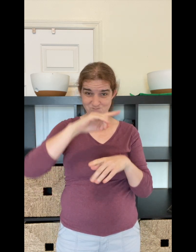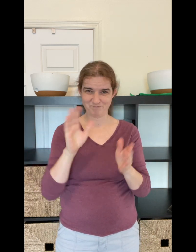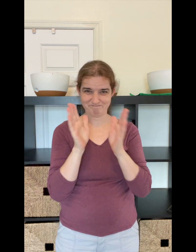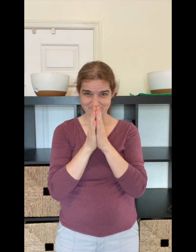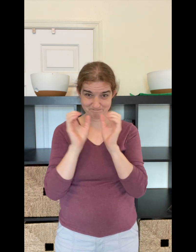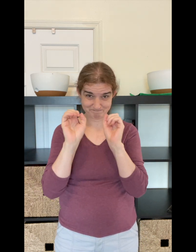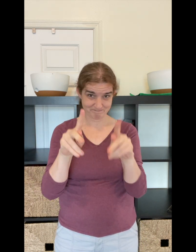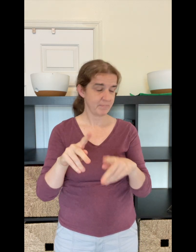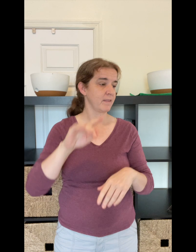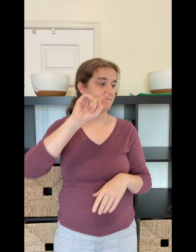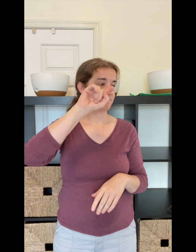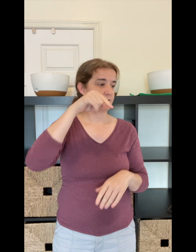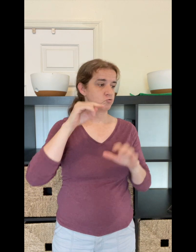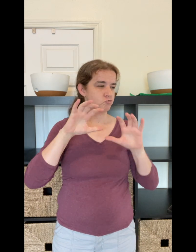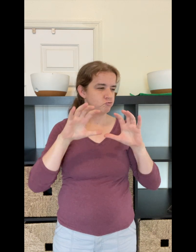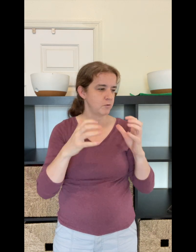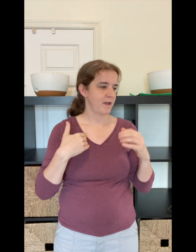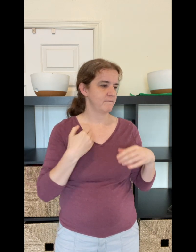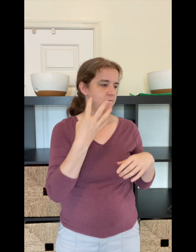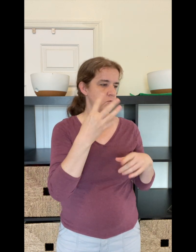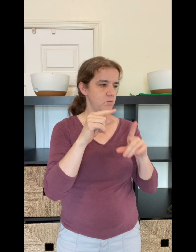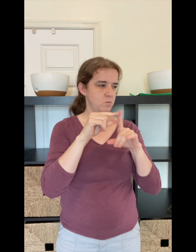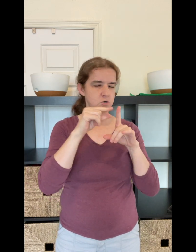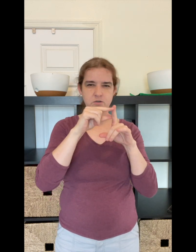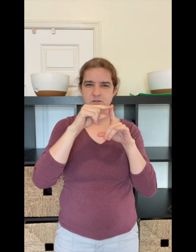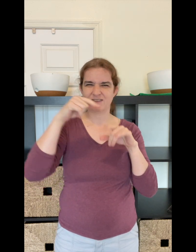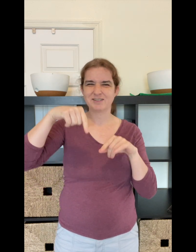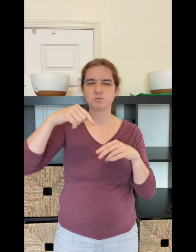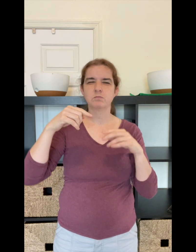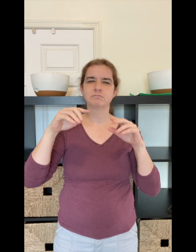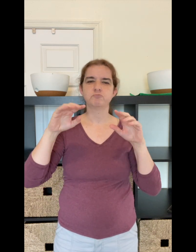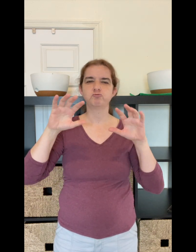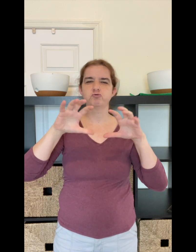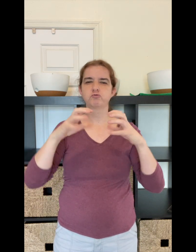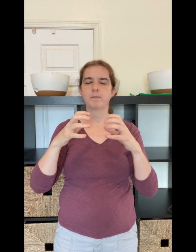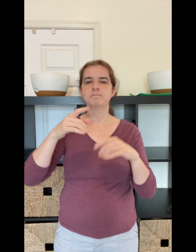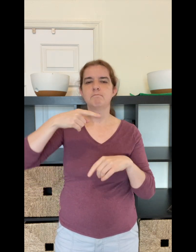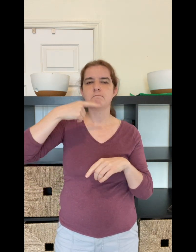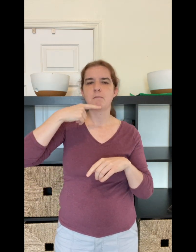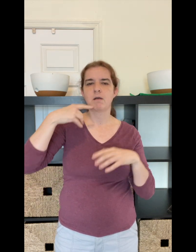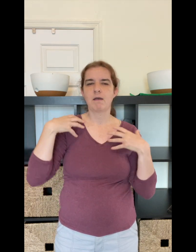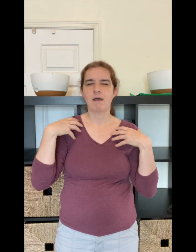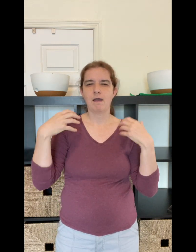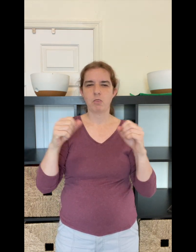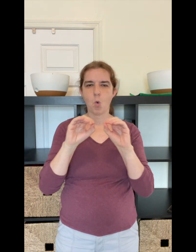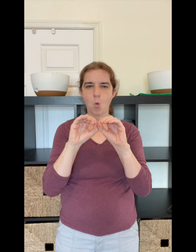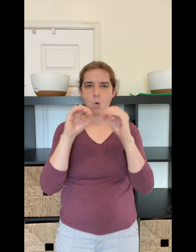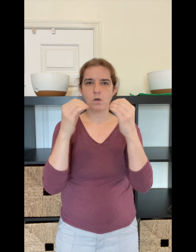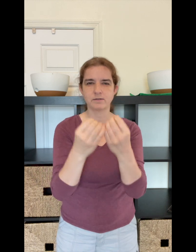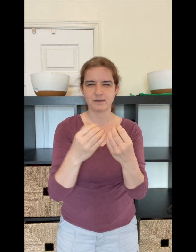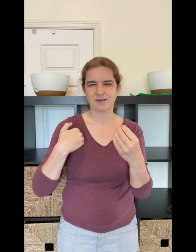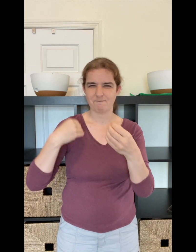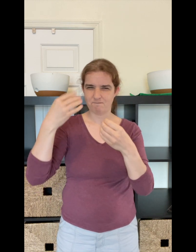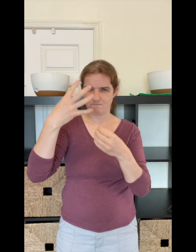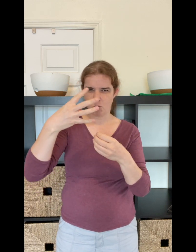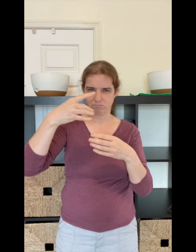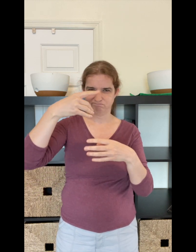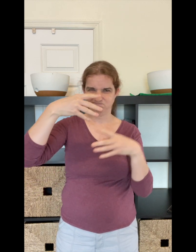words for you guys. Okay, the first group of words, we have 4 words. This group are public health organizations. I